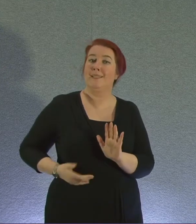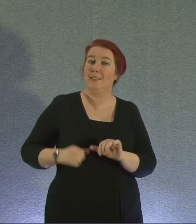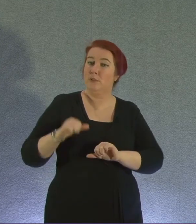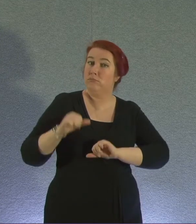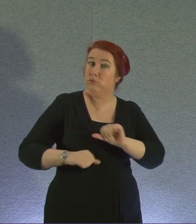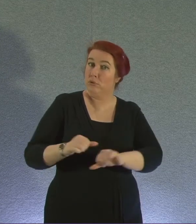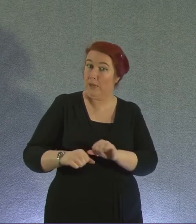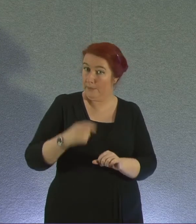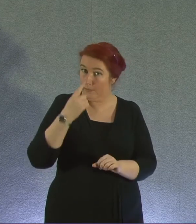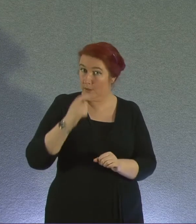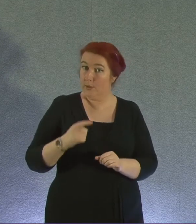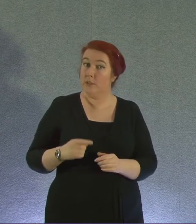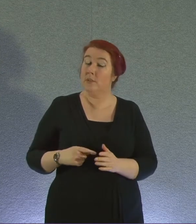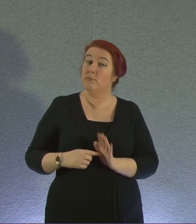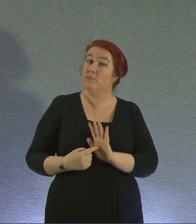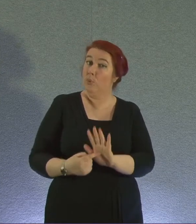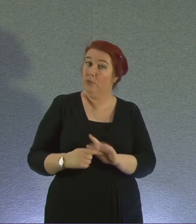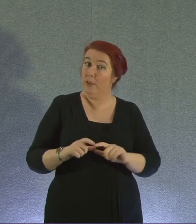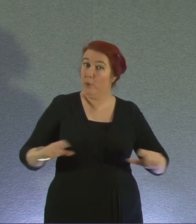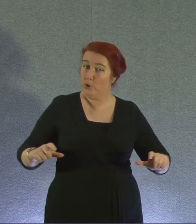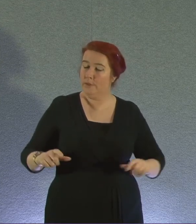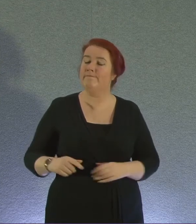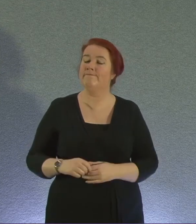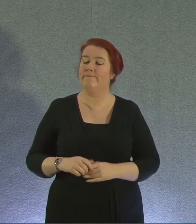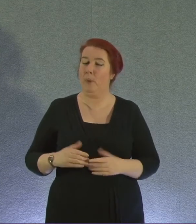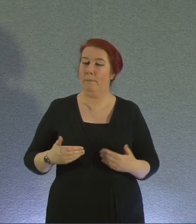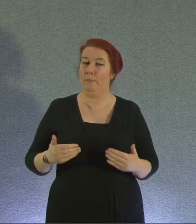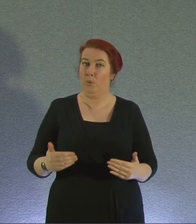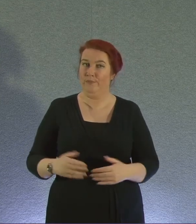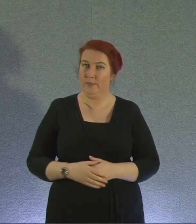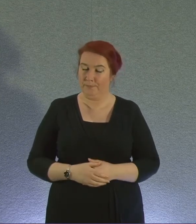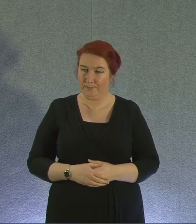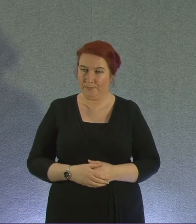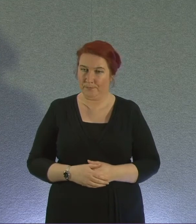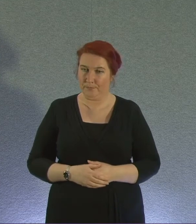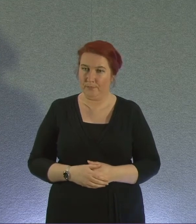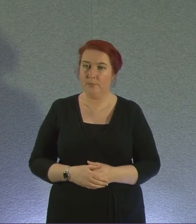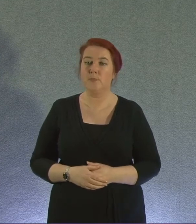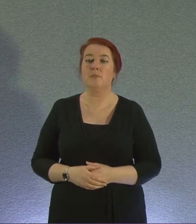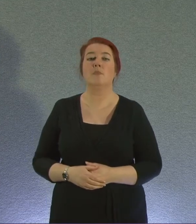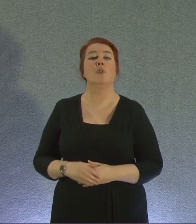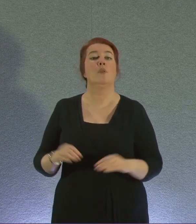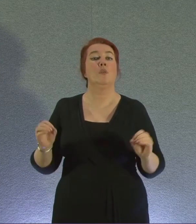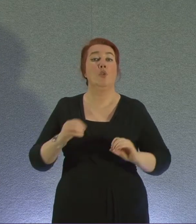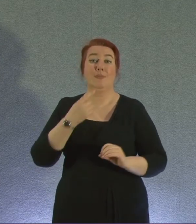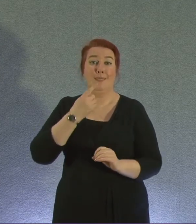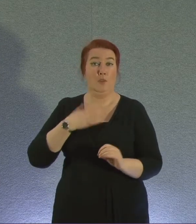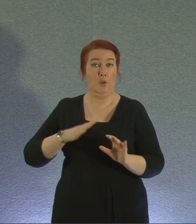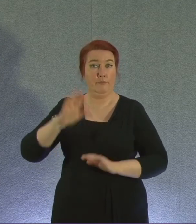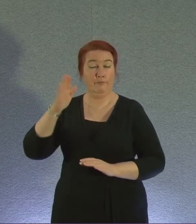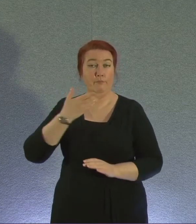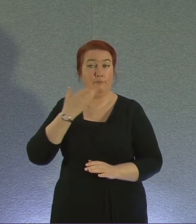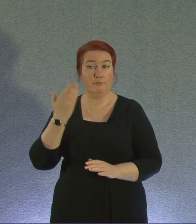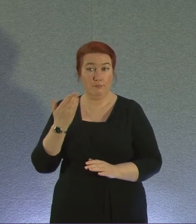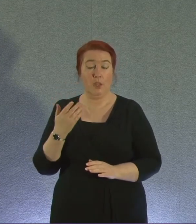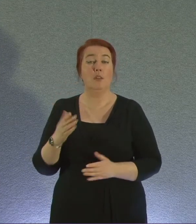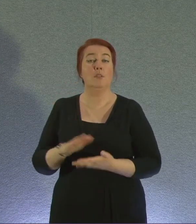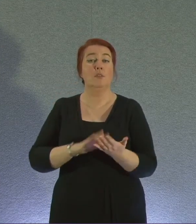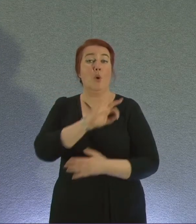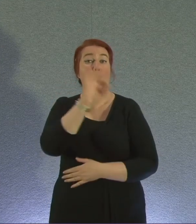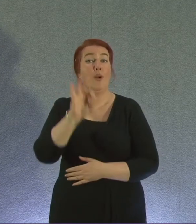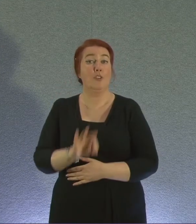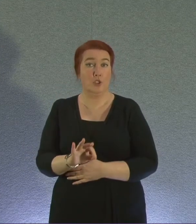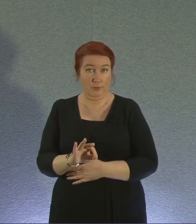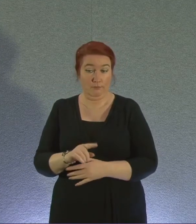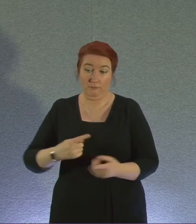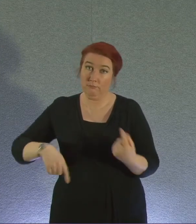Day to move this motion? Move, Presiding Officer. Thank you very much. No member has indicated they wish to speak. Therefore, the question is that motion 21364